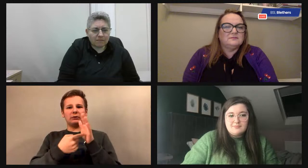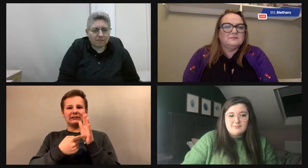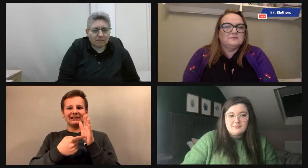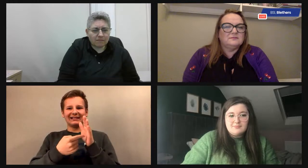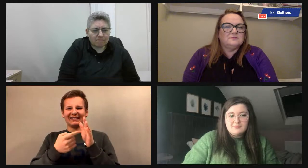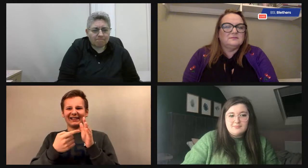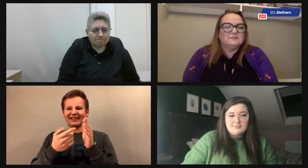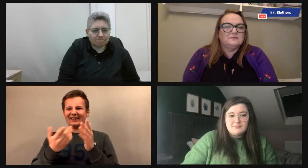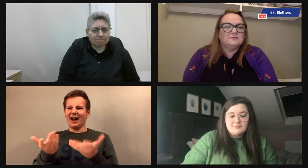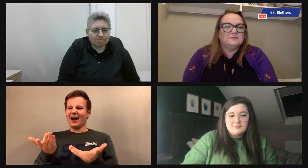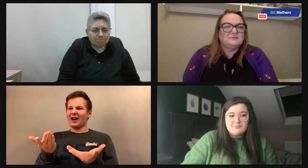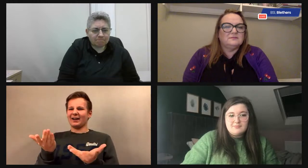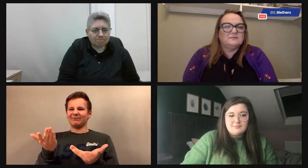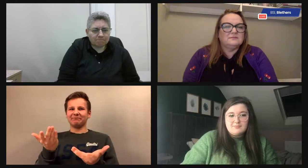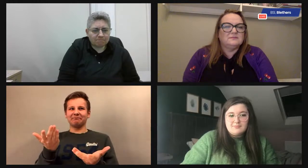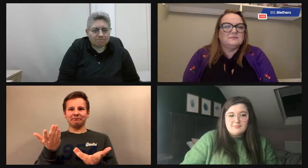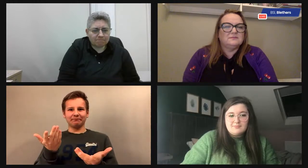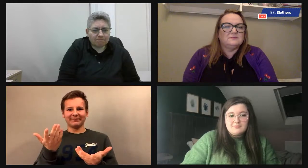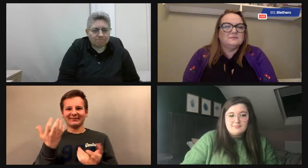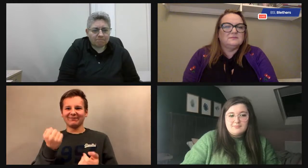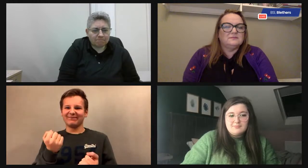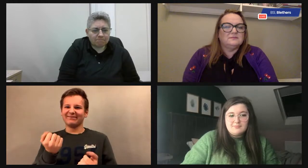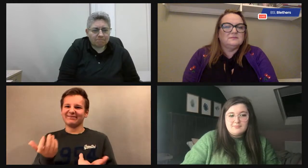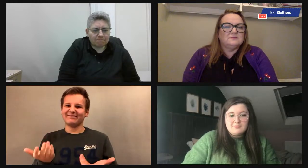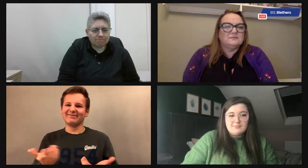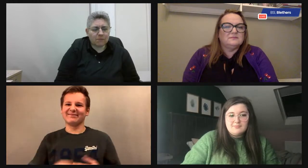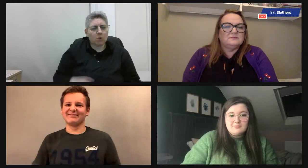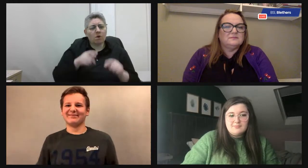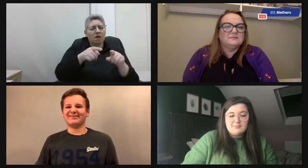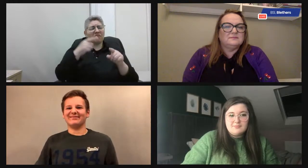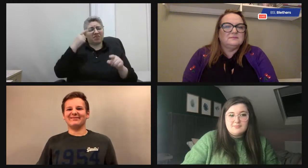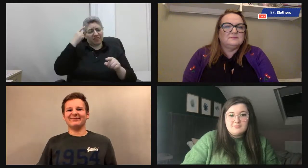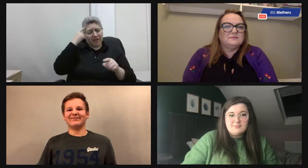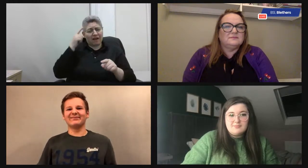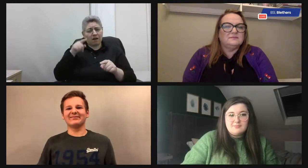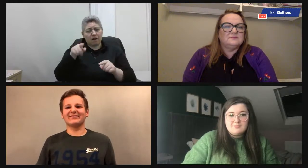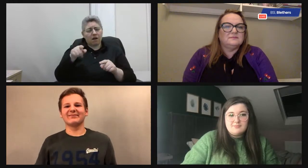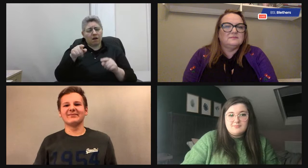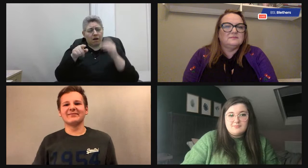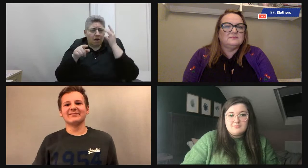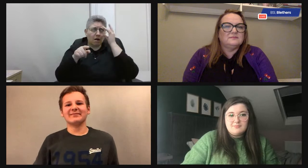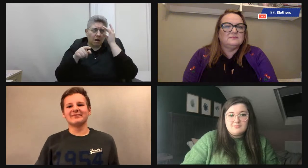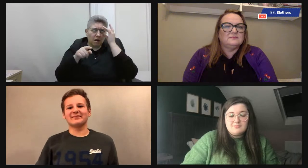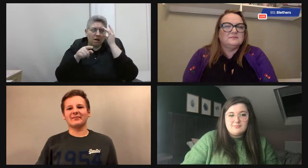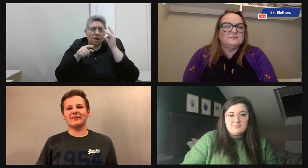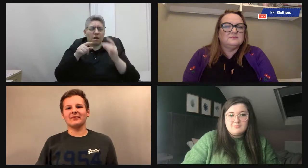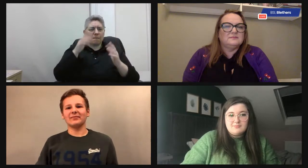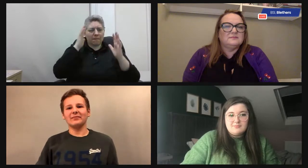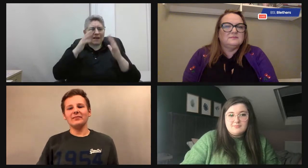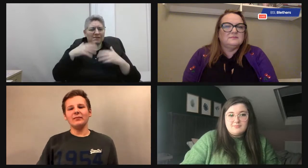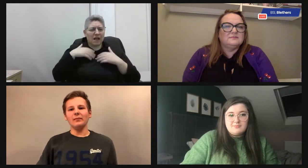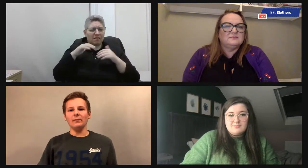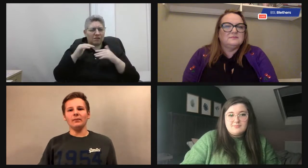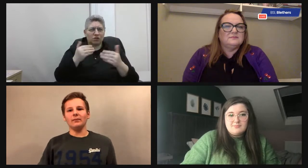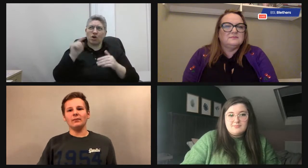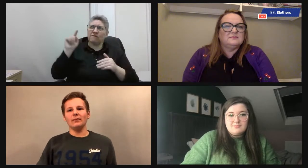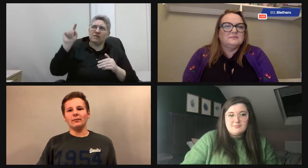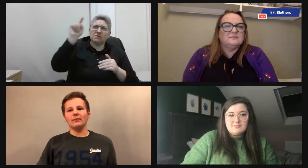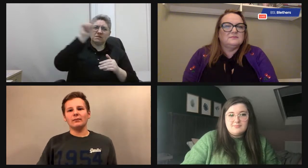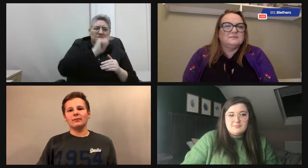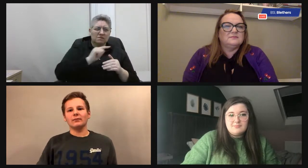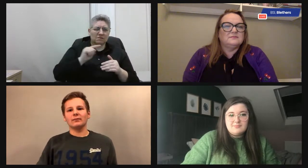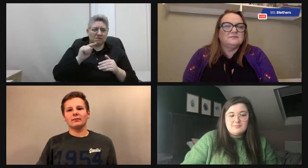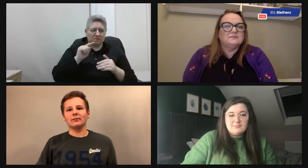interpreter's not skilled enough. But they keep saying, oh no, but you have to learn English. And you think about my language is just as